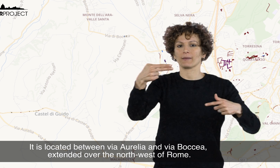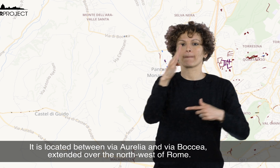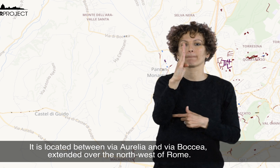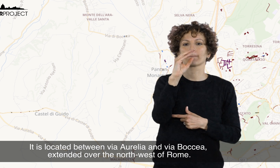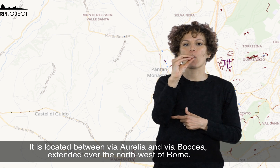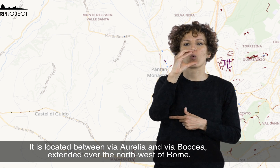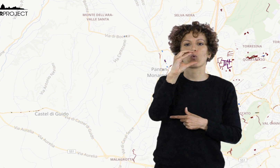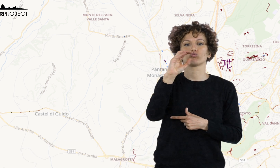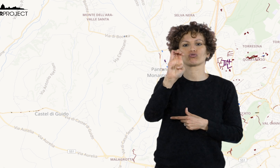Rome.